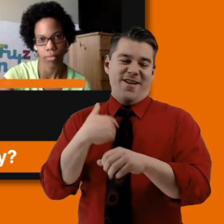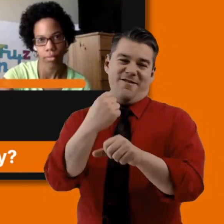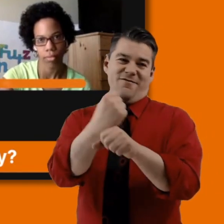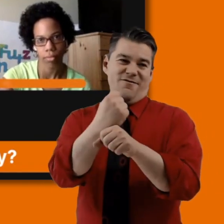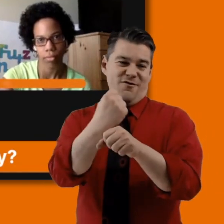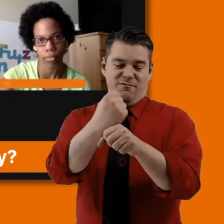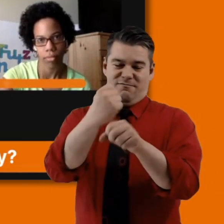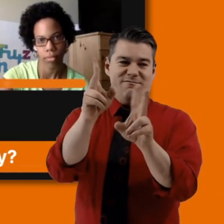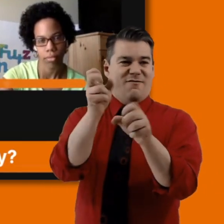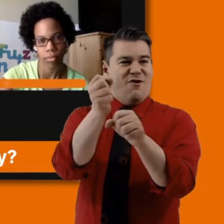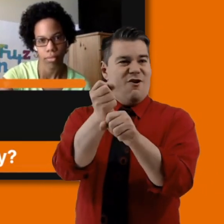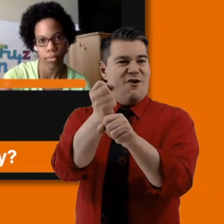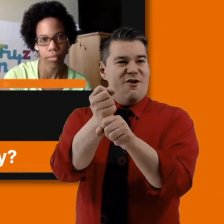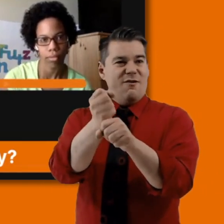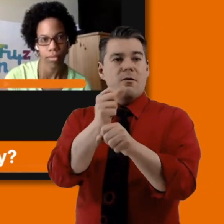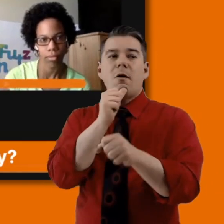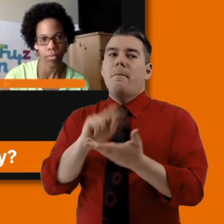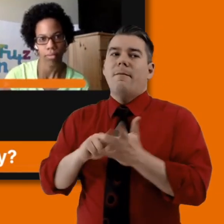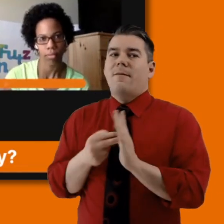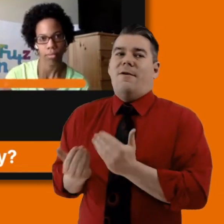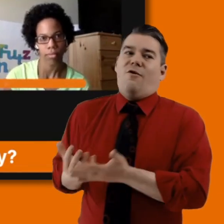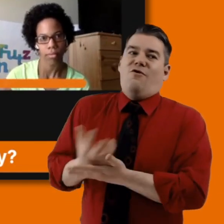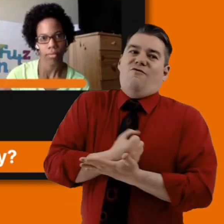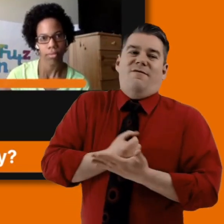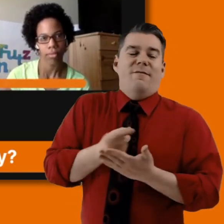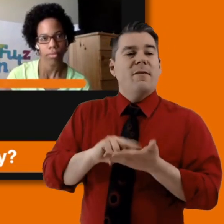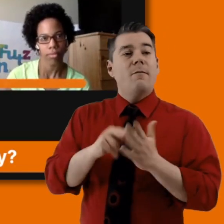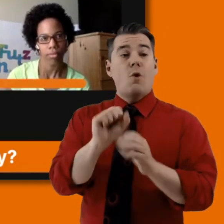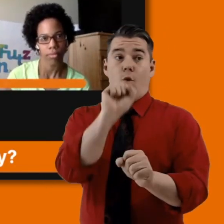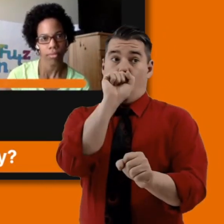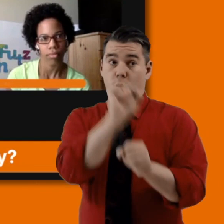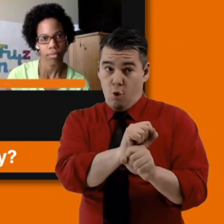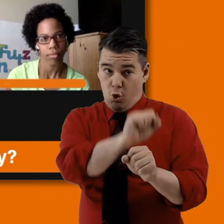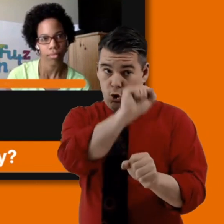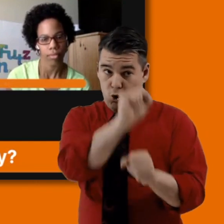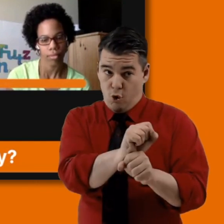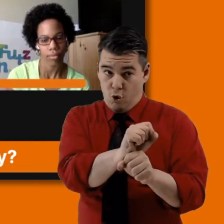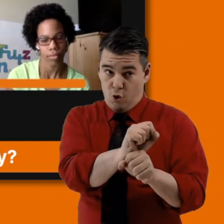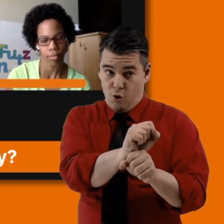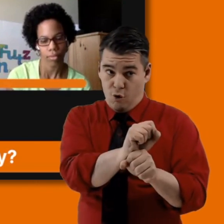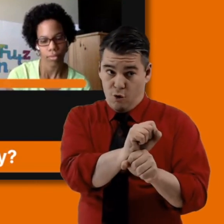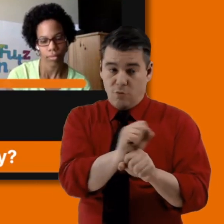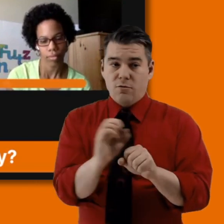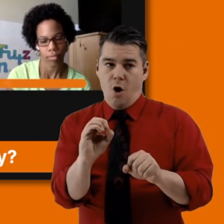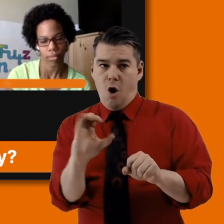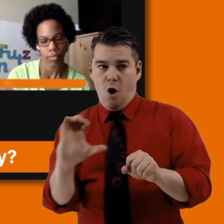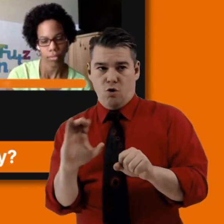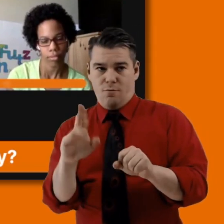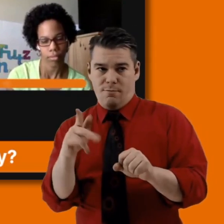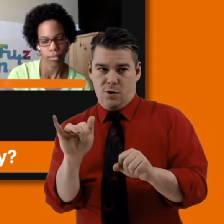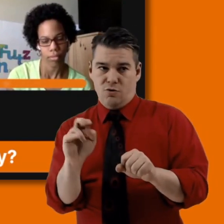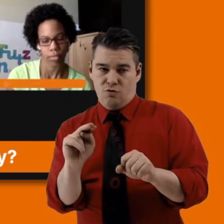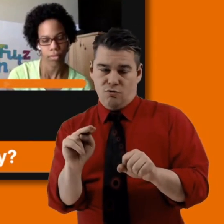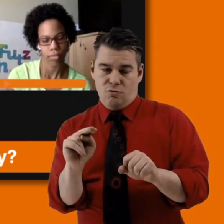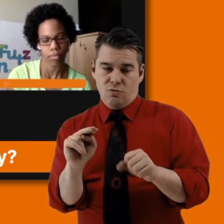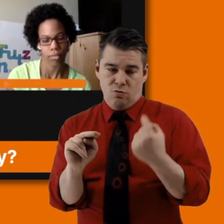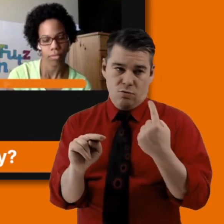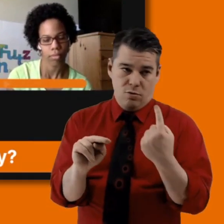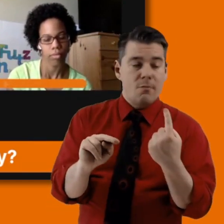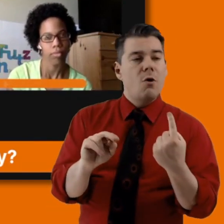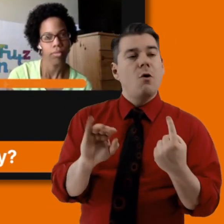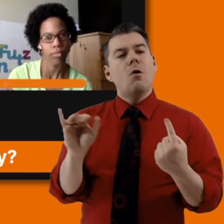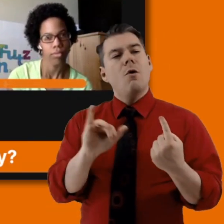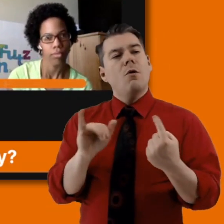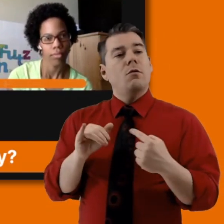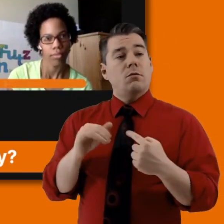of employment. And, you know, work is one of the areas of occupation that we have. But it's also taking